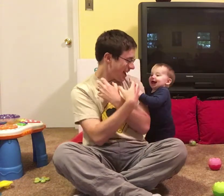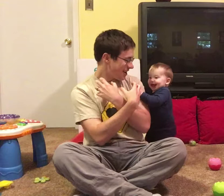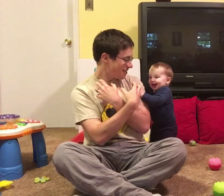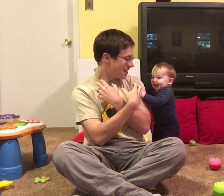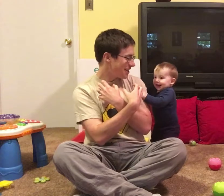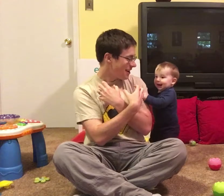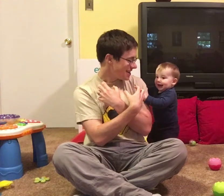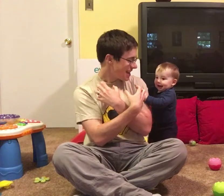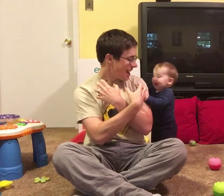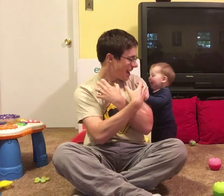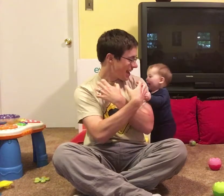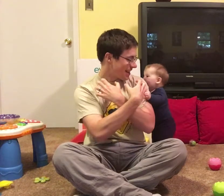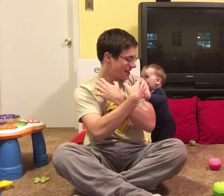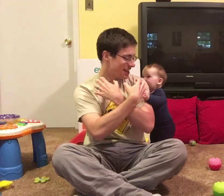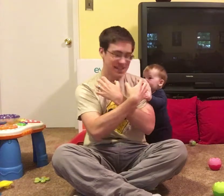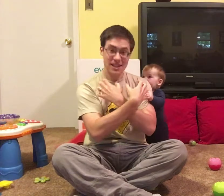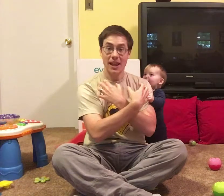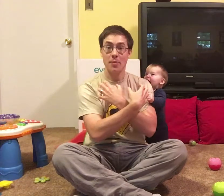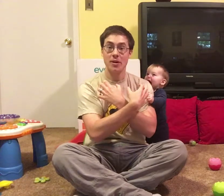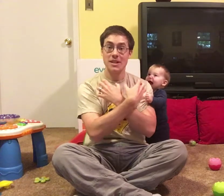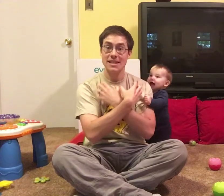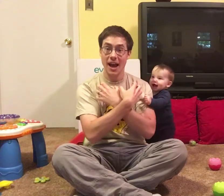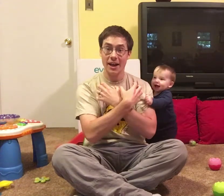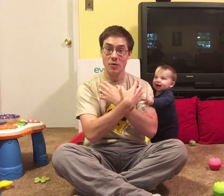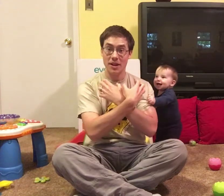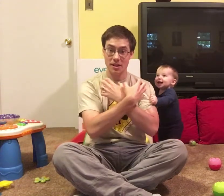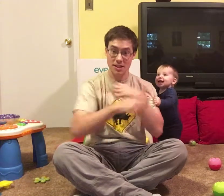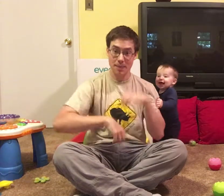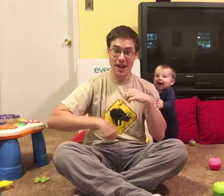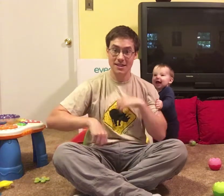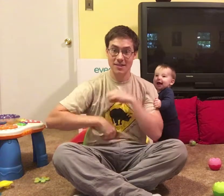Tiger with the claws. And leopard, which is tiger with spots.